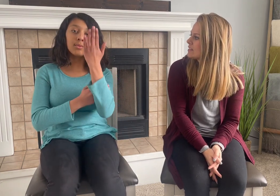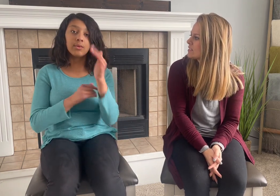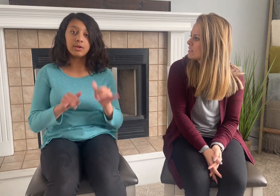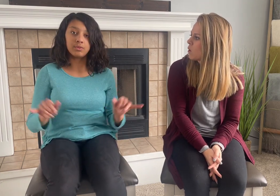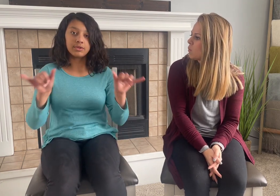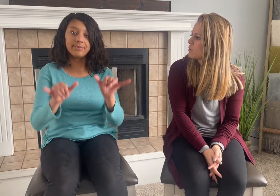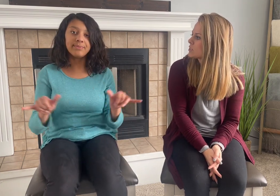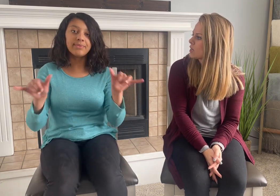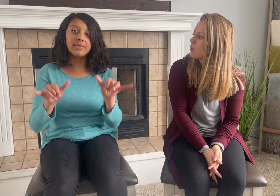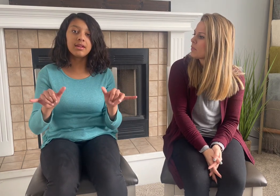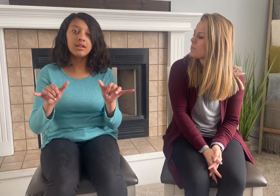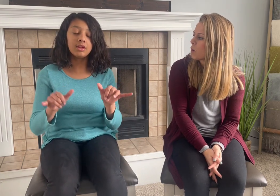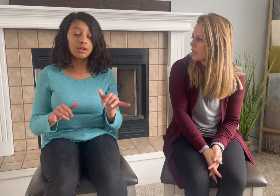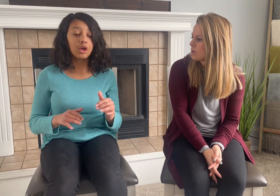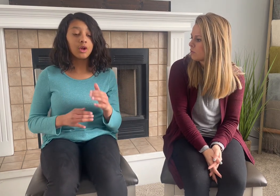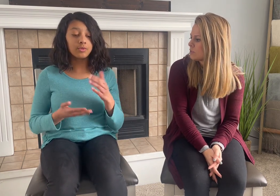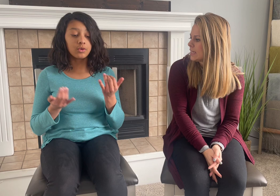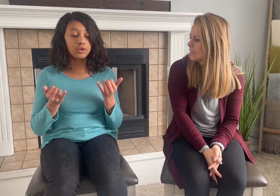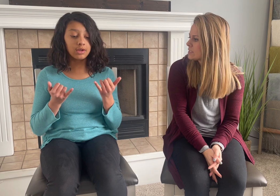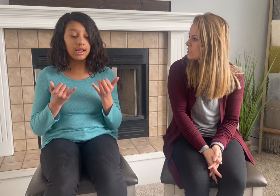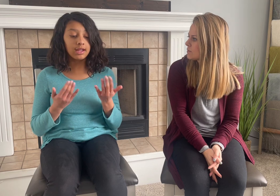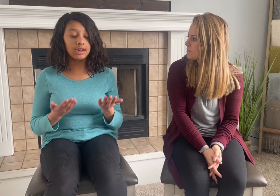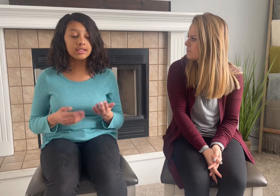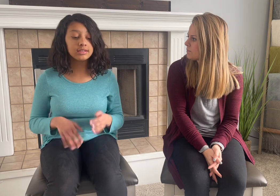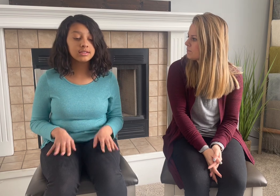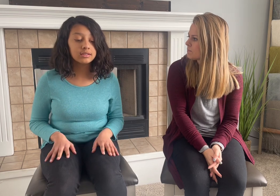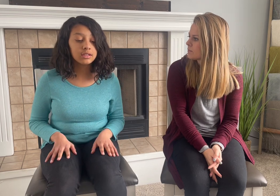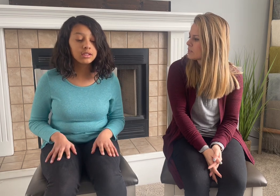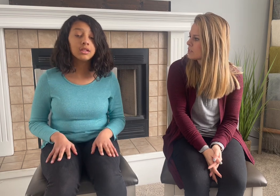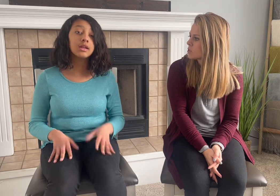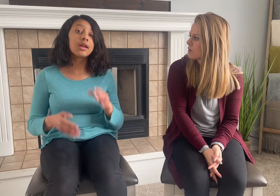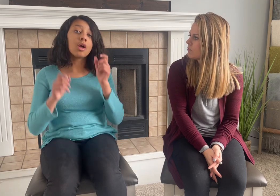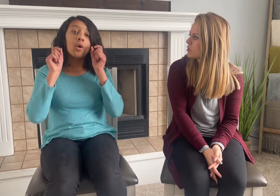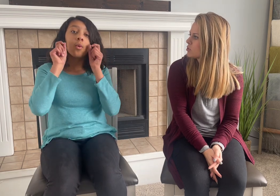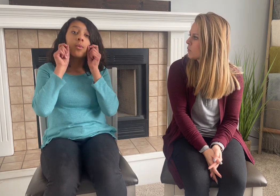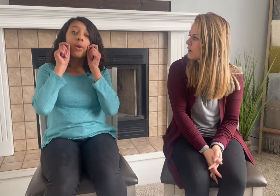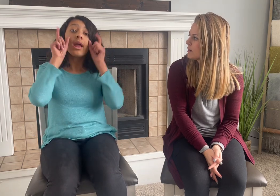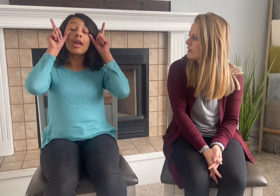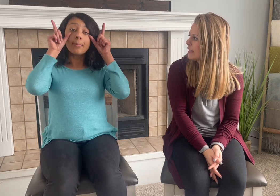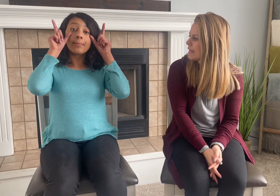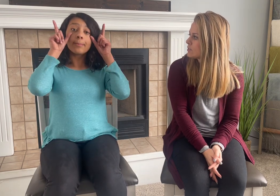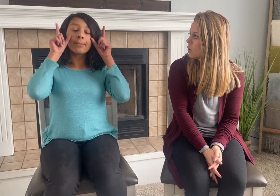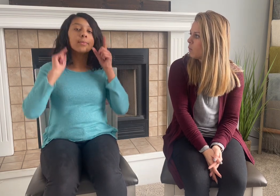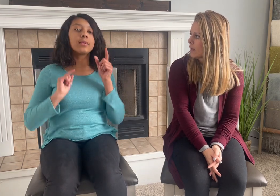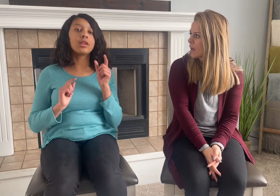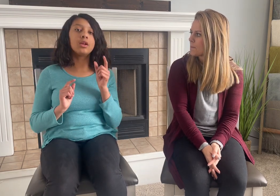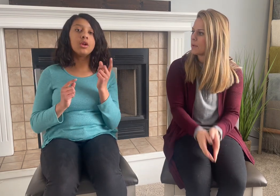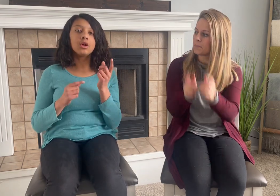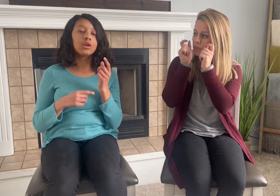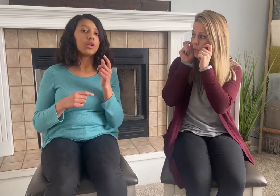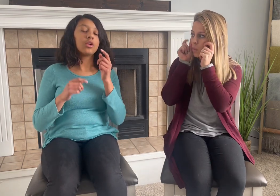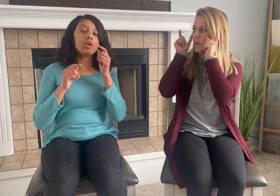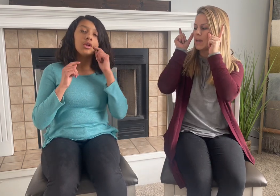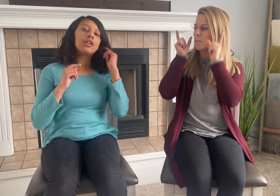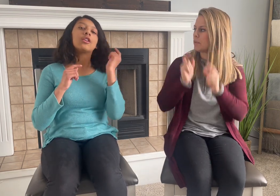So we will start with morning routines. So our first word is wake up, wake up.